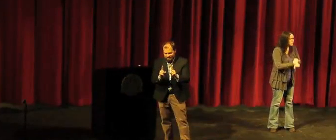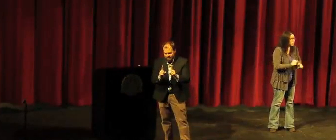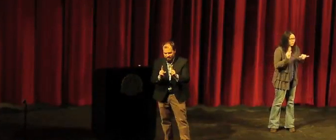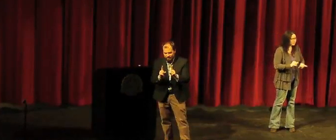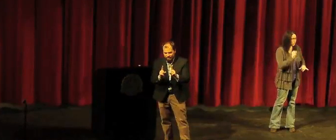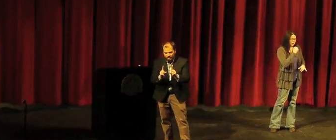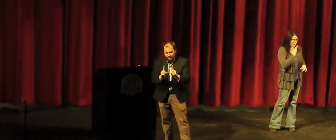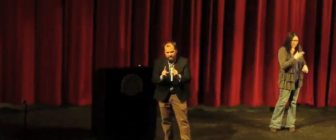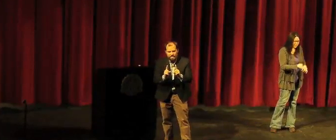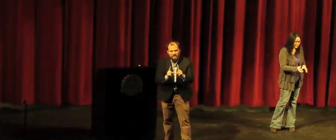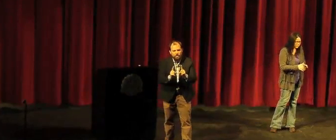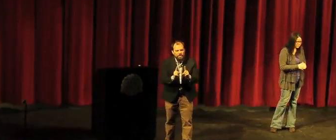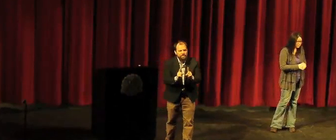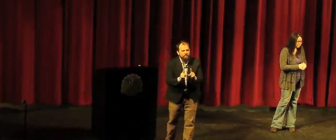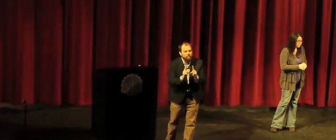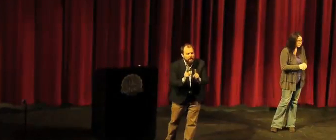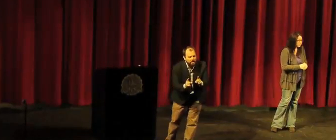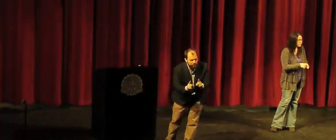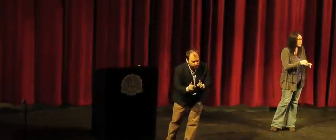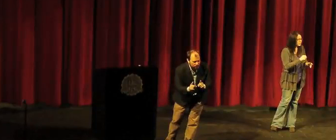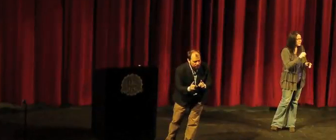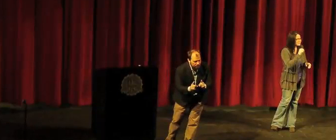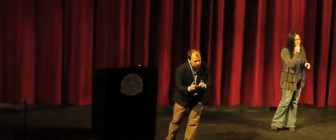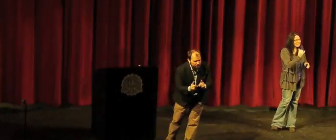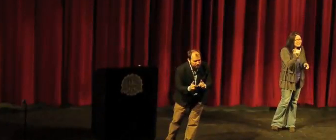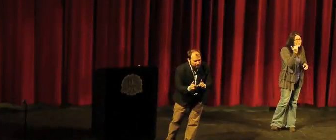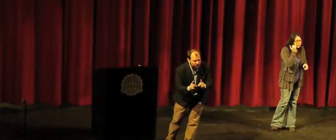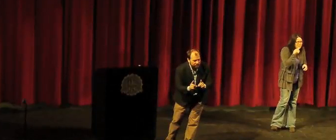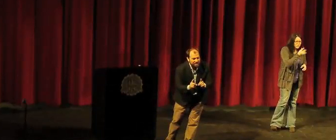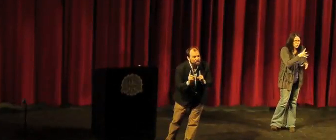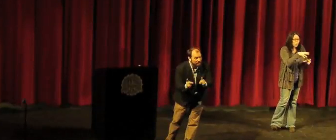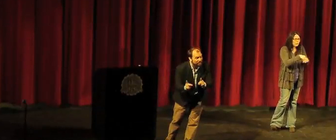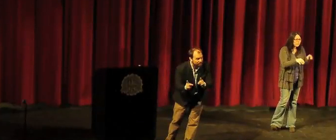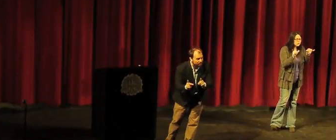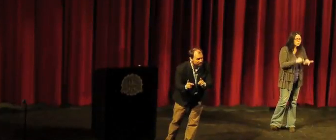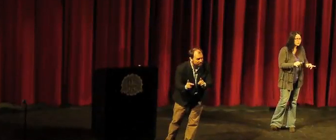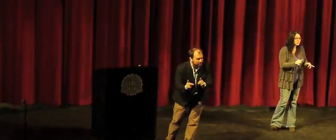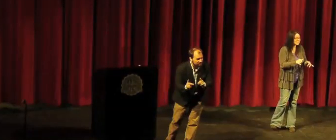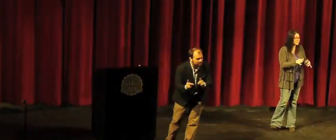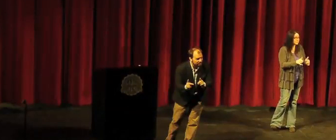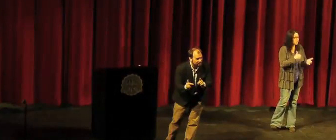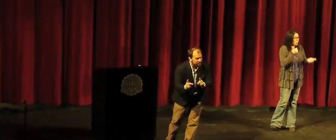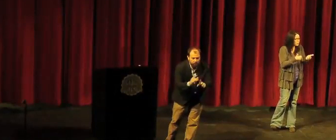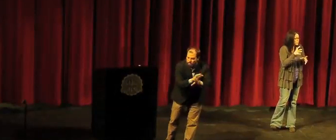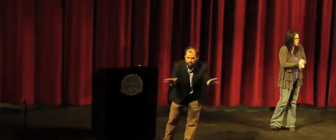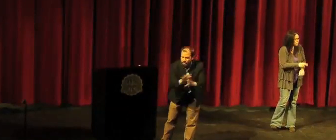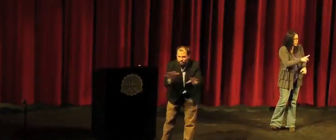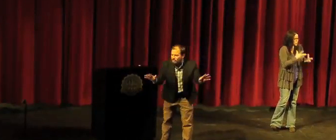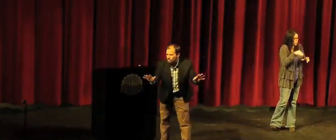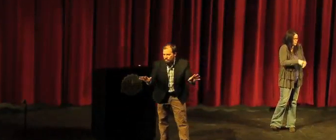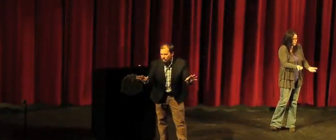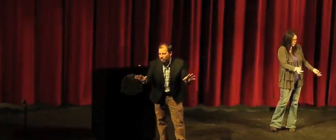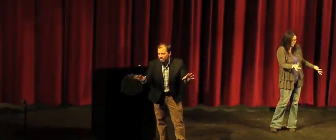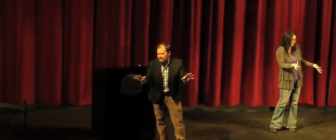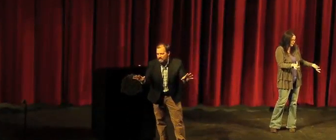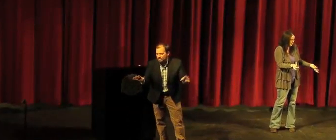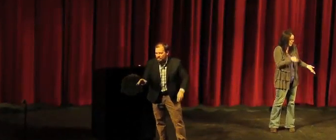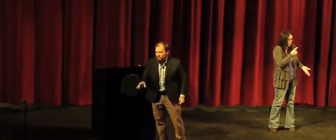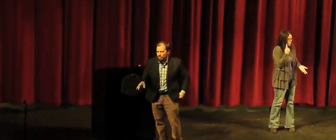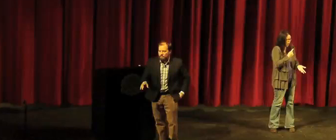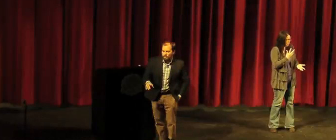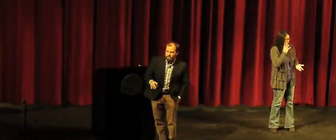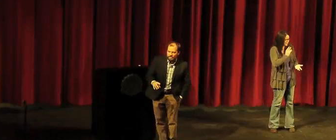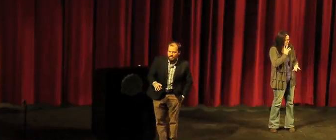things? It's not a question of whether you are immersed in rituals, it's which. You're immersed in rituals all the